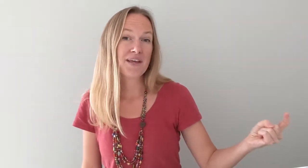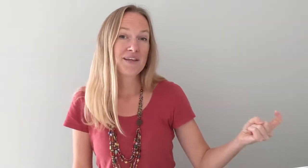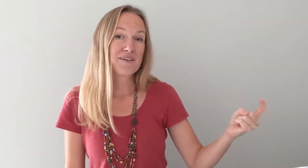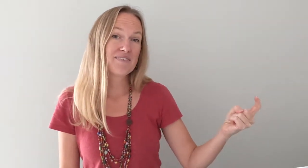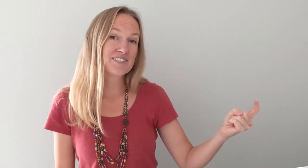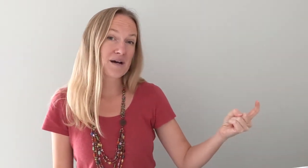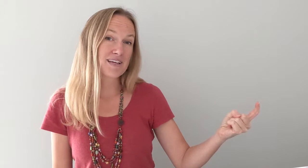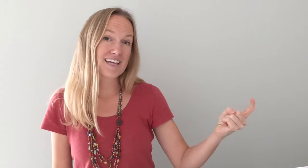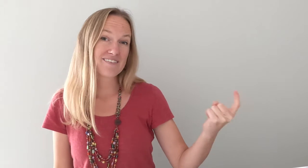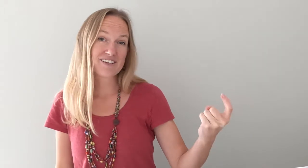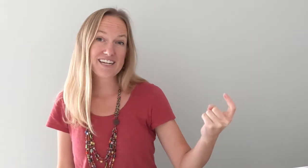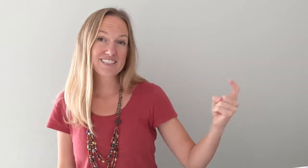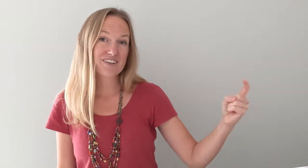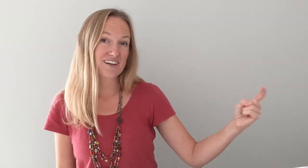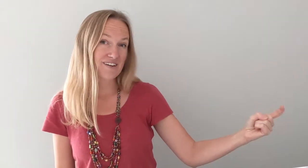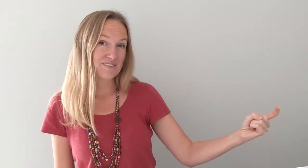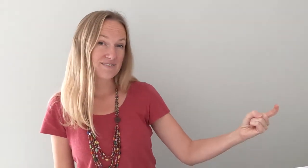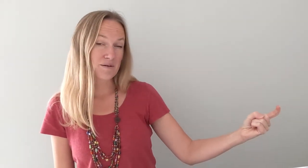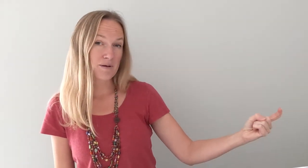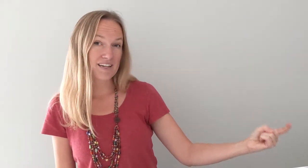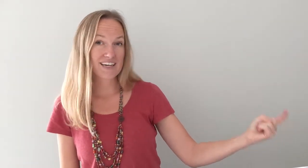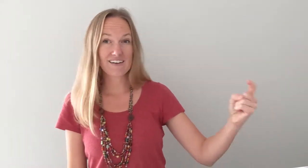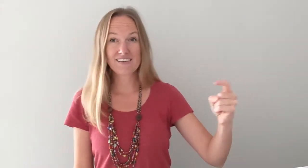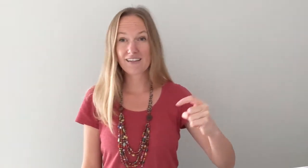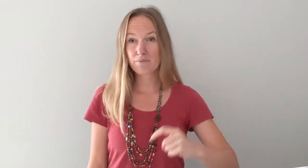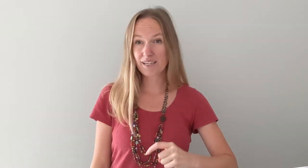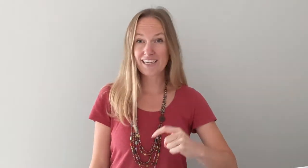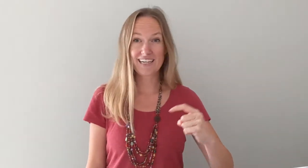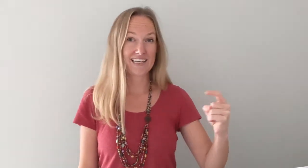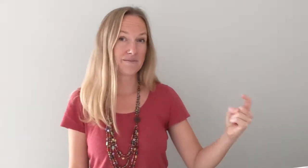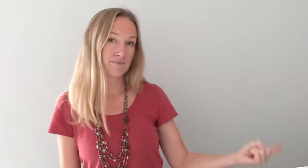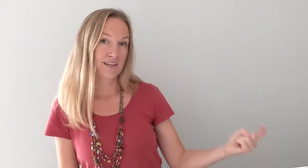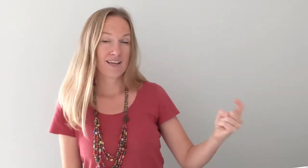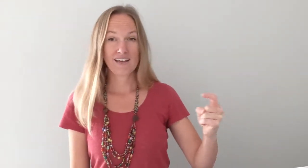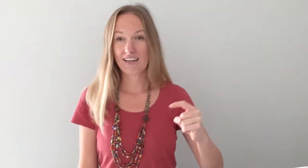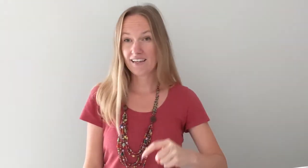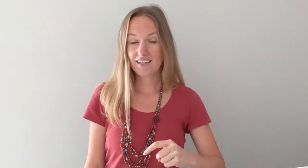you have your dominant hand with your index finger out from your body here and then bringing it in. Okay,